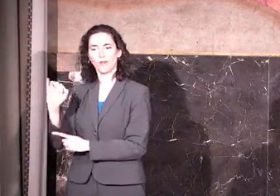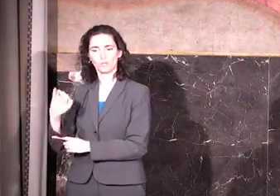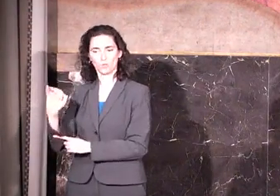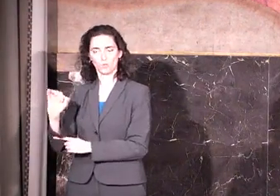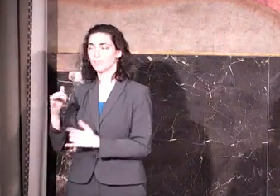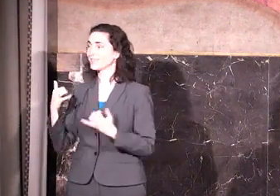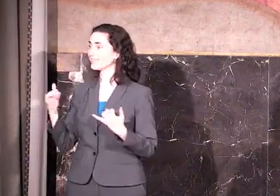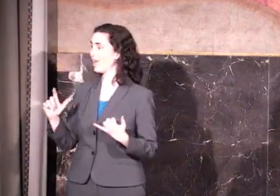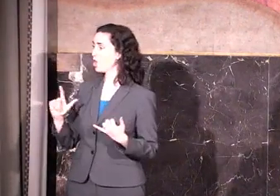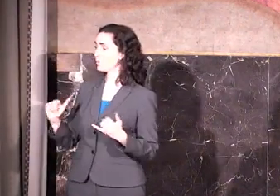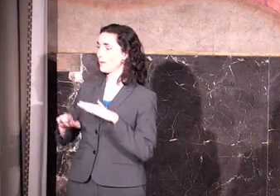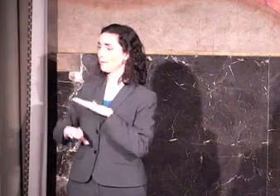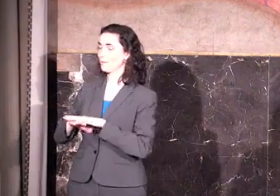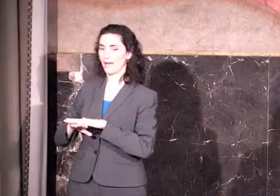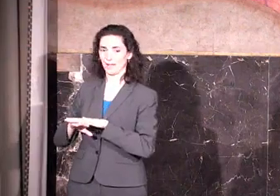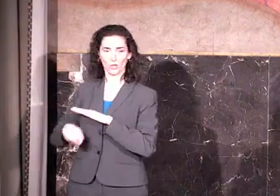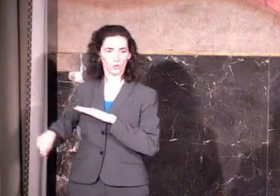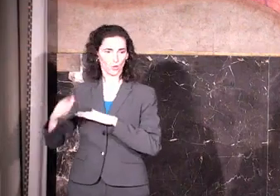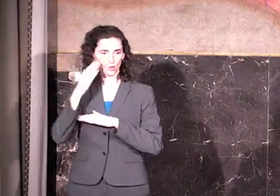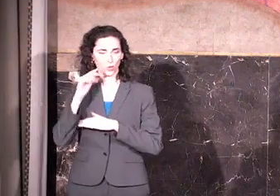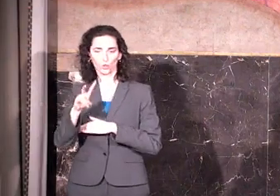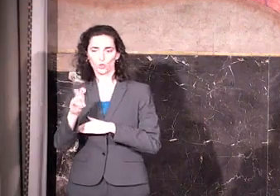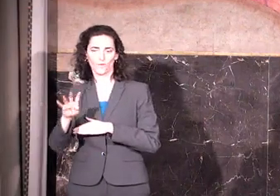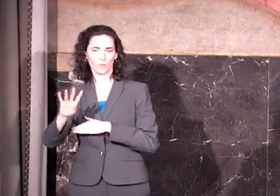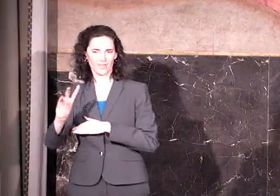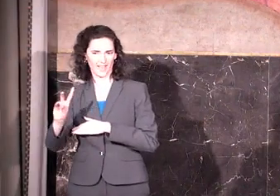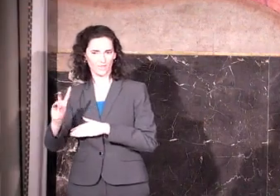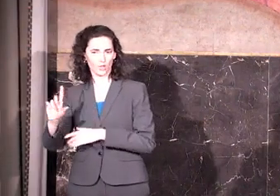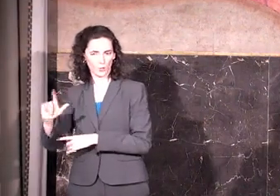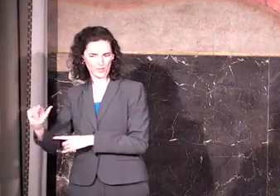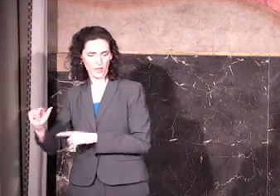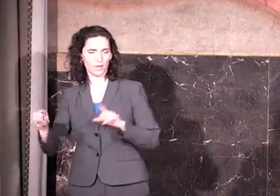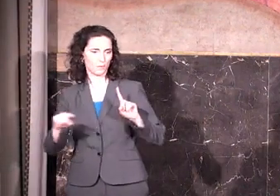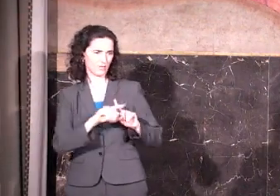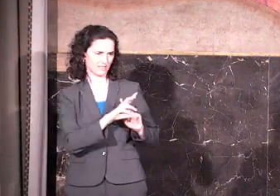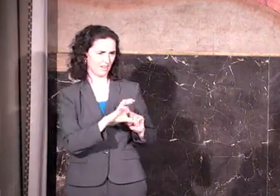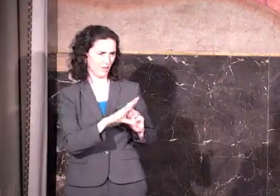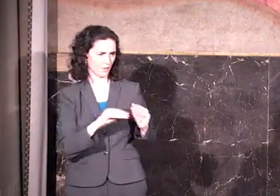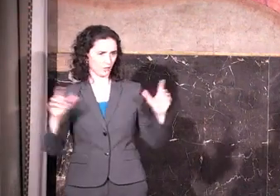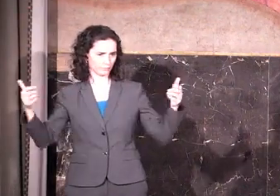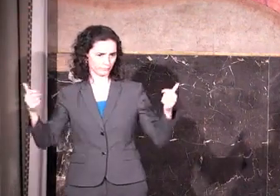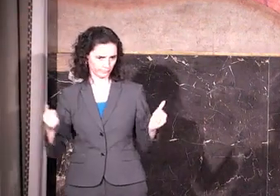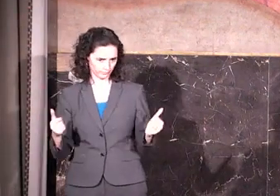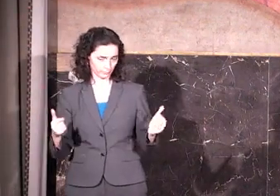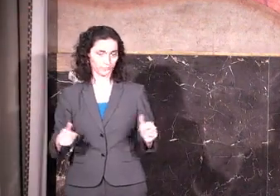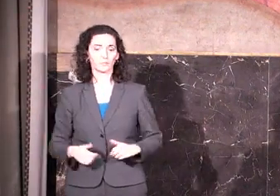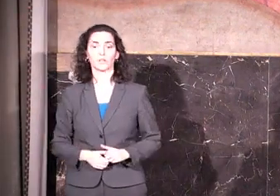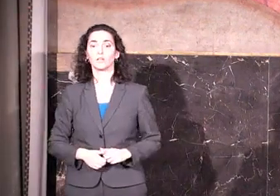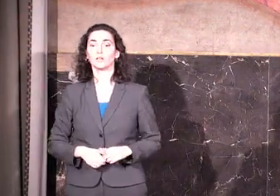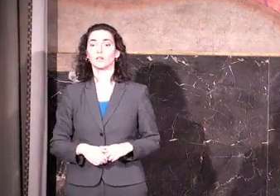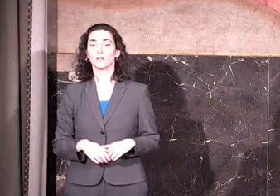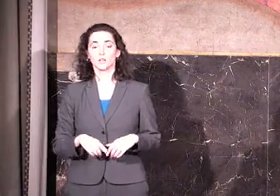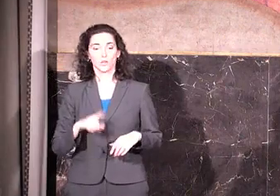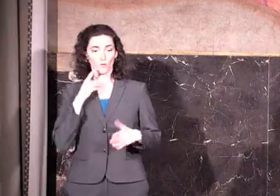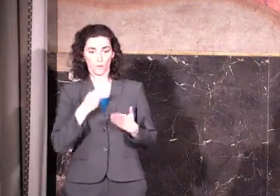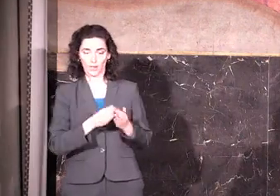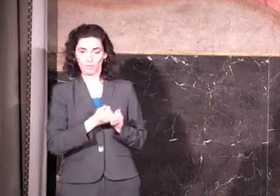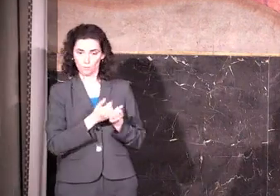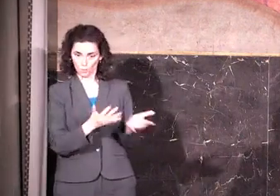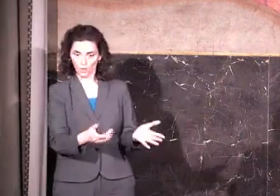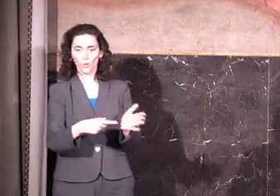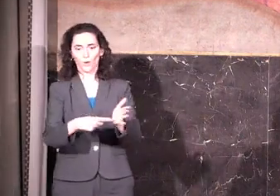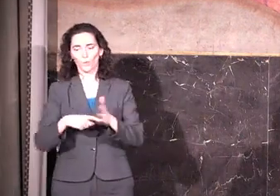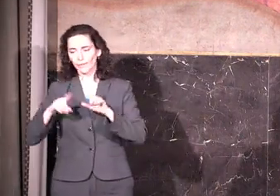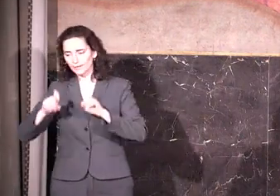which the Louisiana max, as you all know by now, is $247. The computer program and testing required to distribute